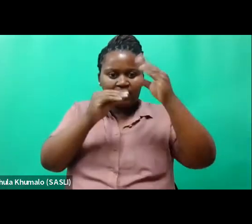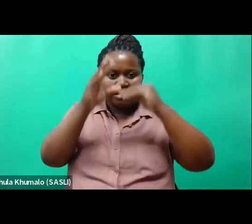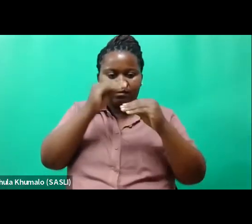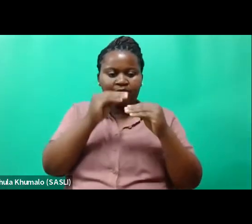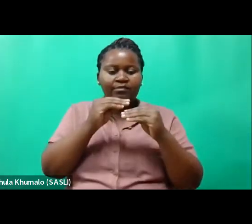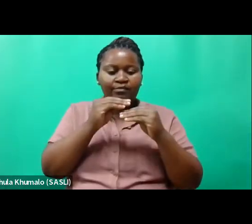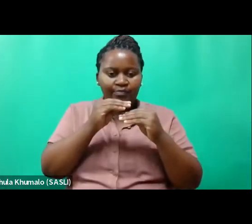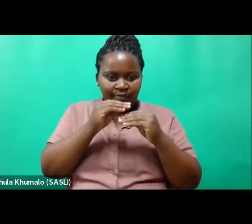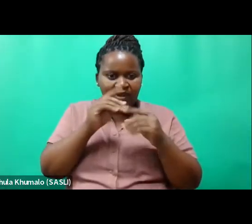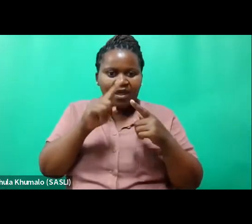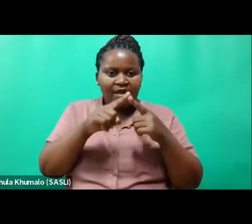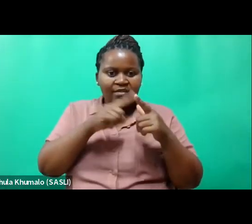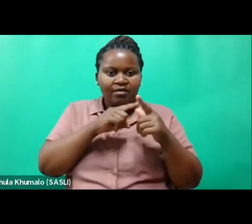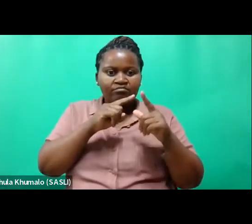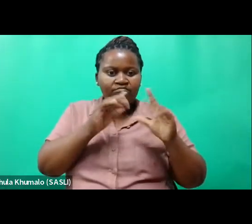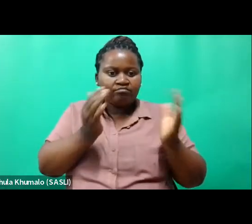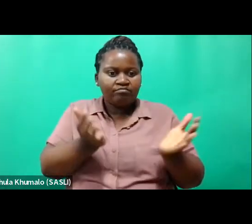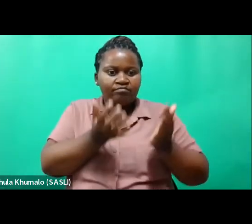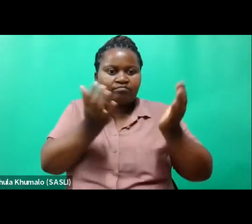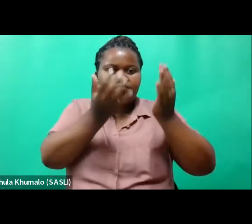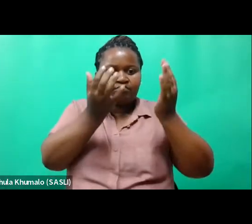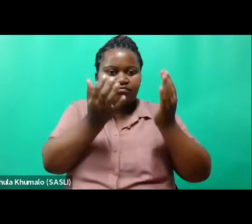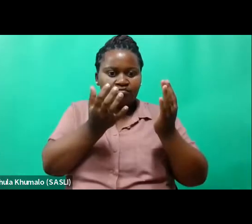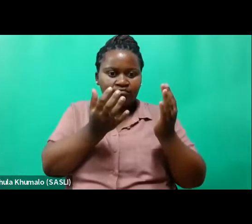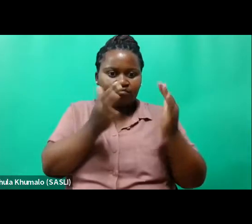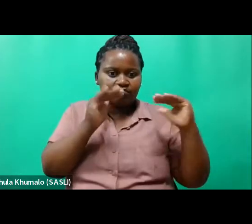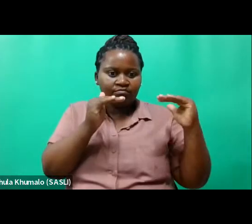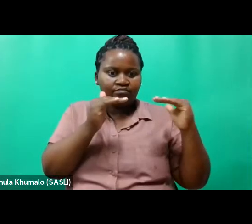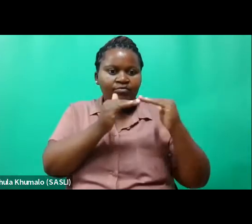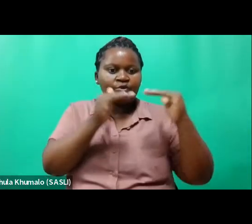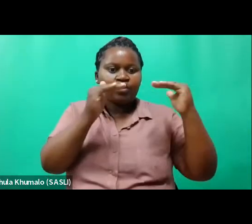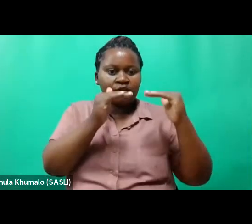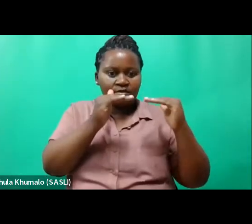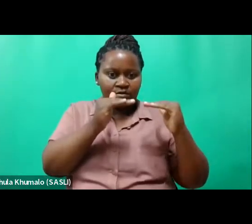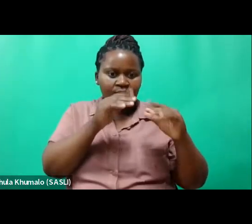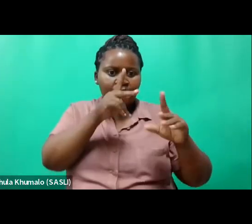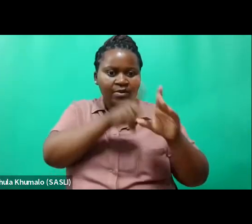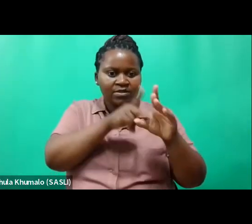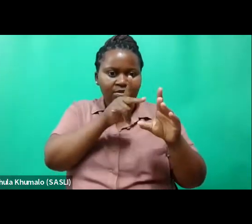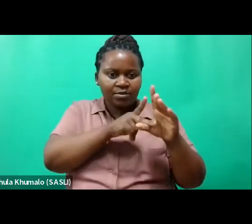that promote equitable participation and inclusion.